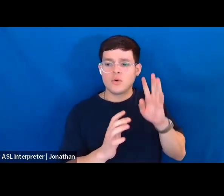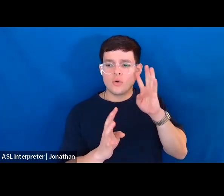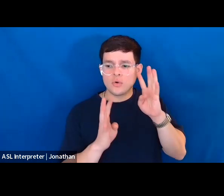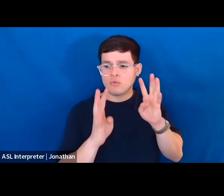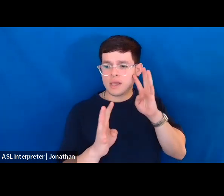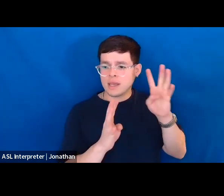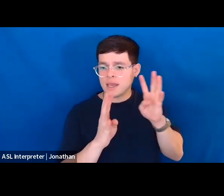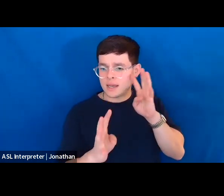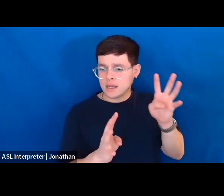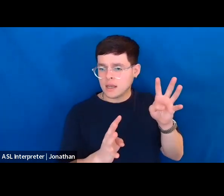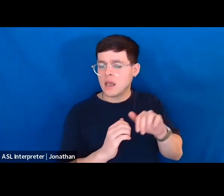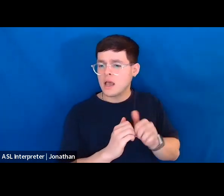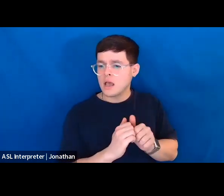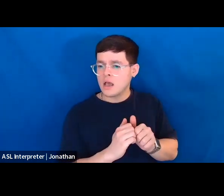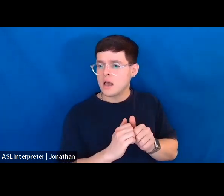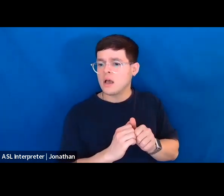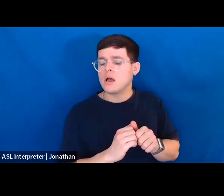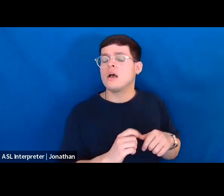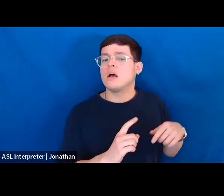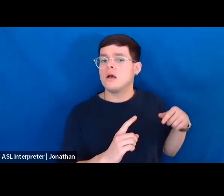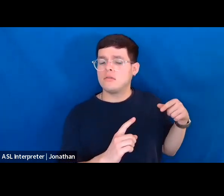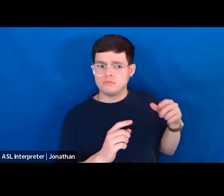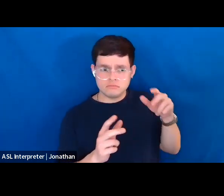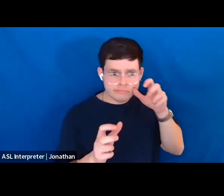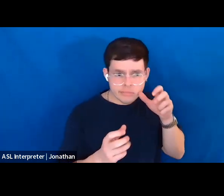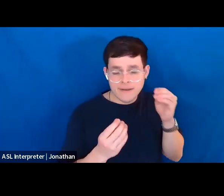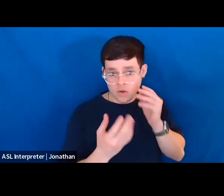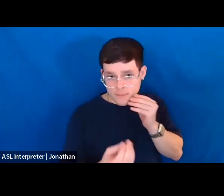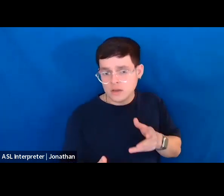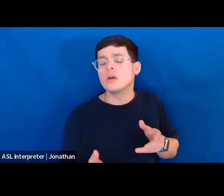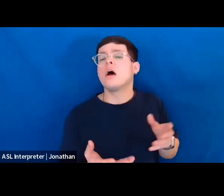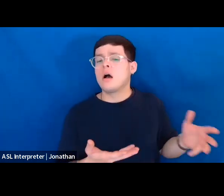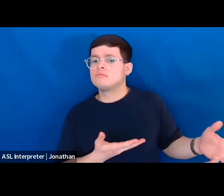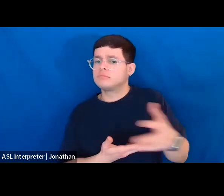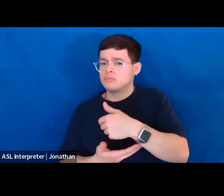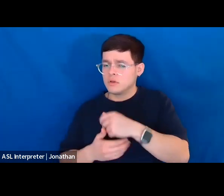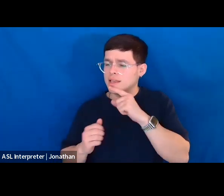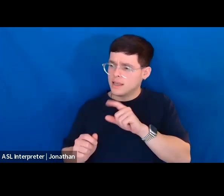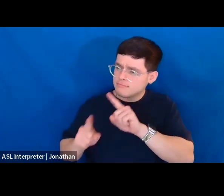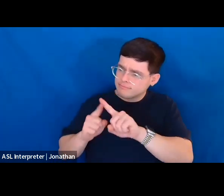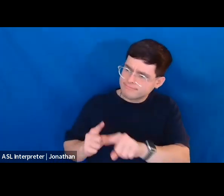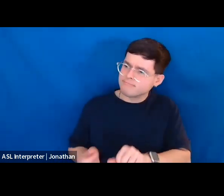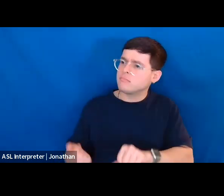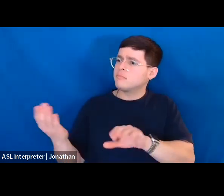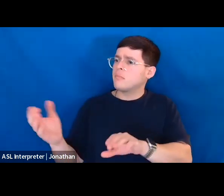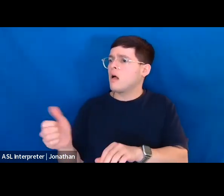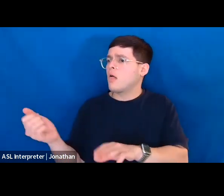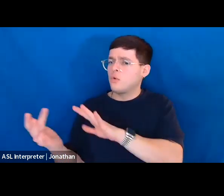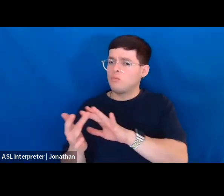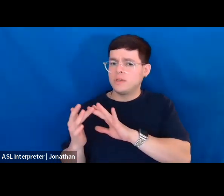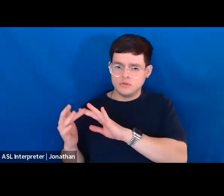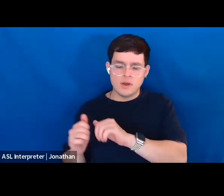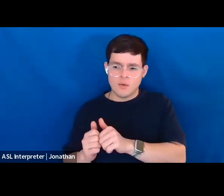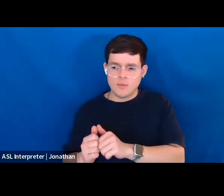ways to reach out and get information from you, then we will be able to find other ways to reach people